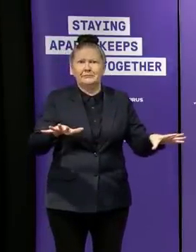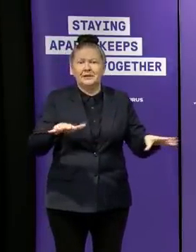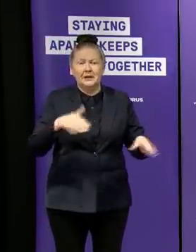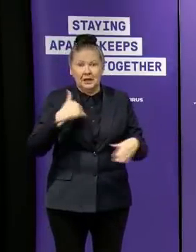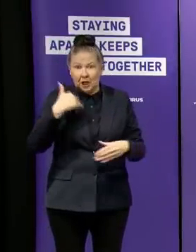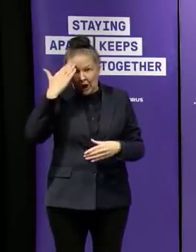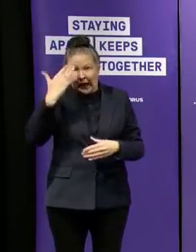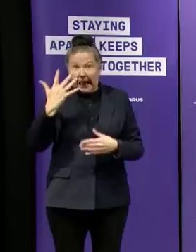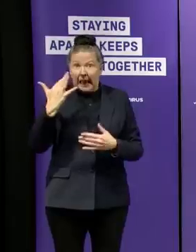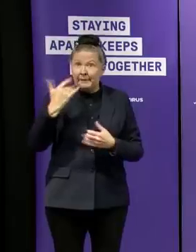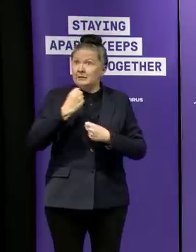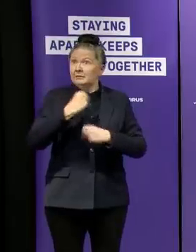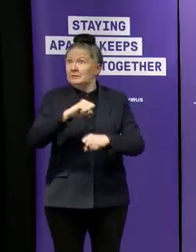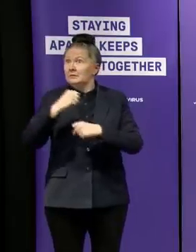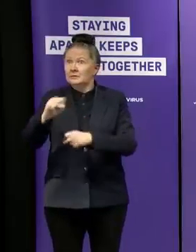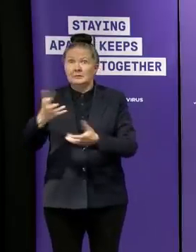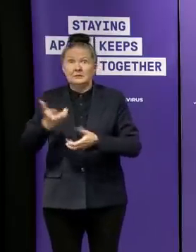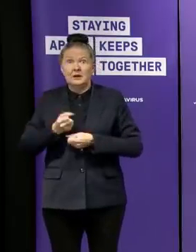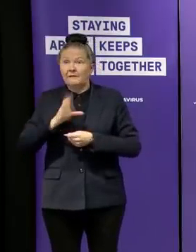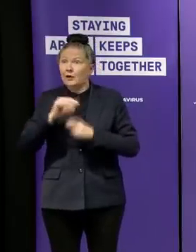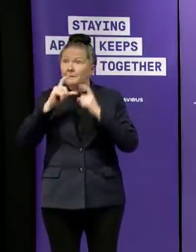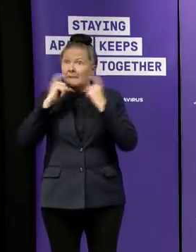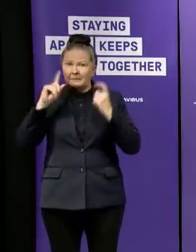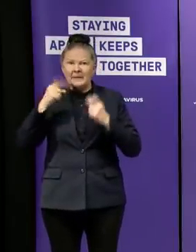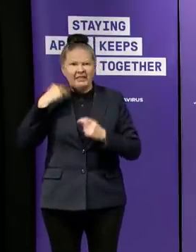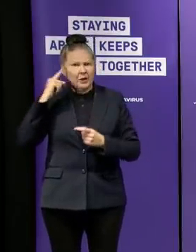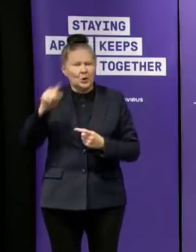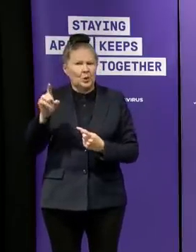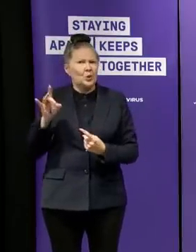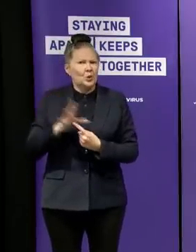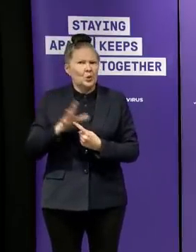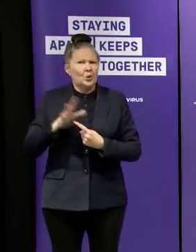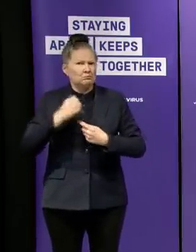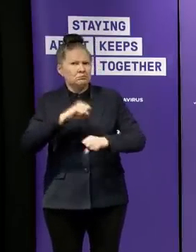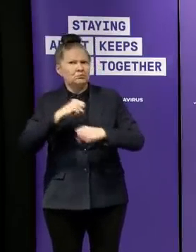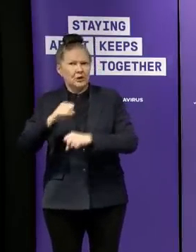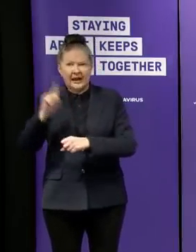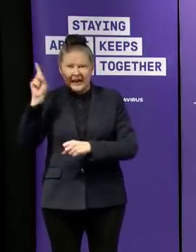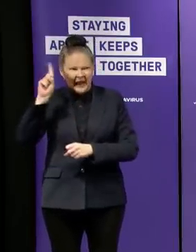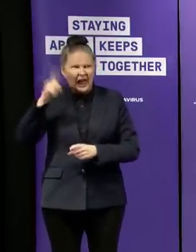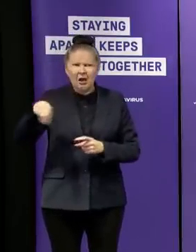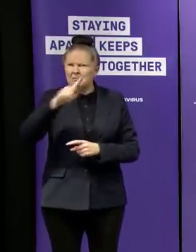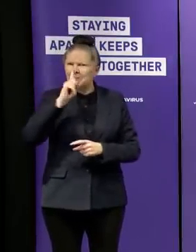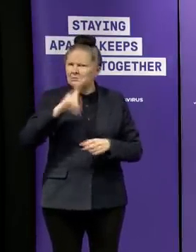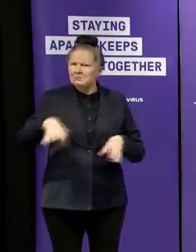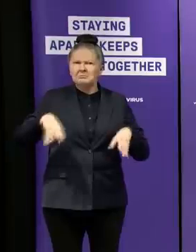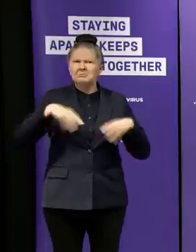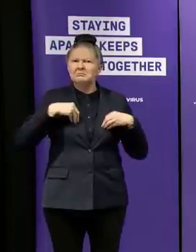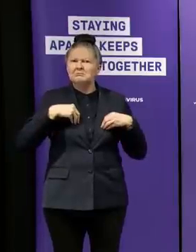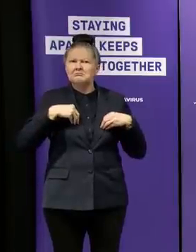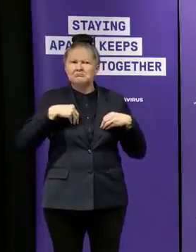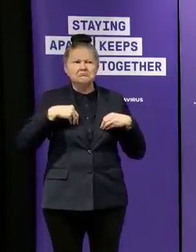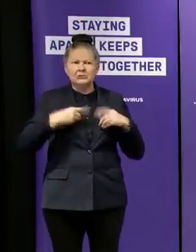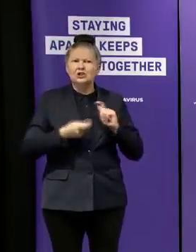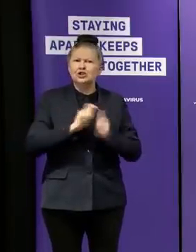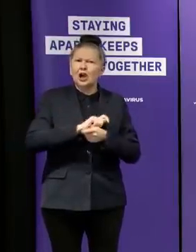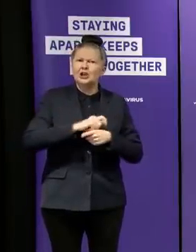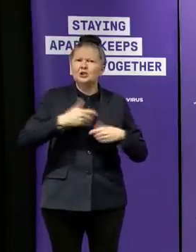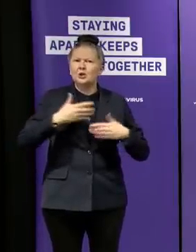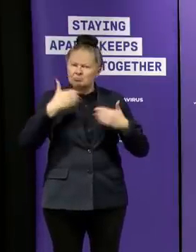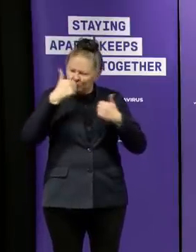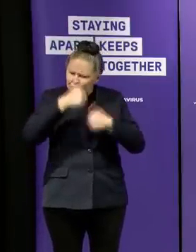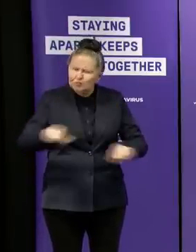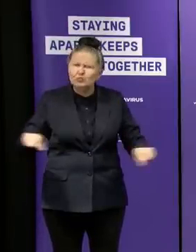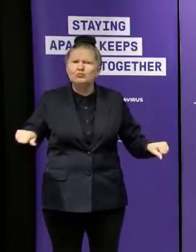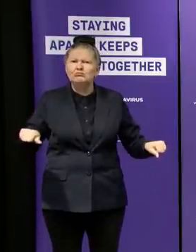on it, but I think it's playing a part, and it's kind of a cultural thing now. People are doing it, and I'd